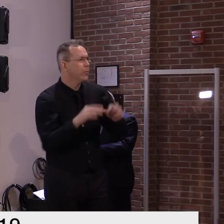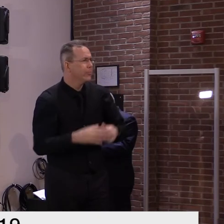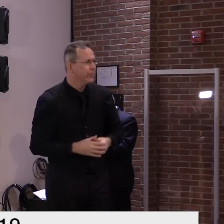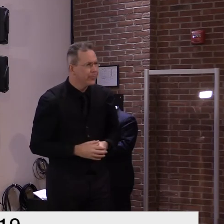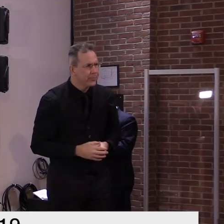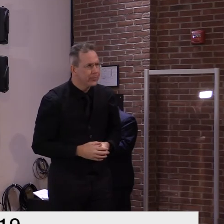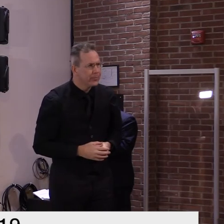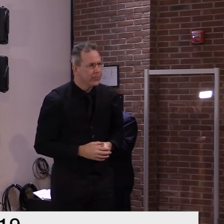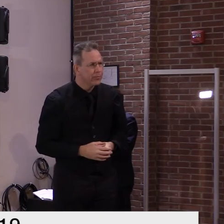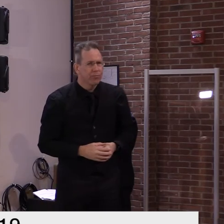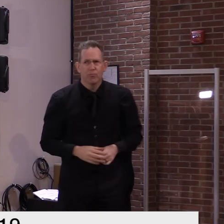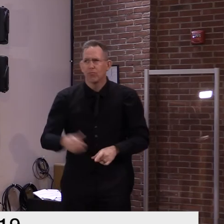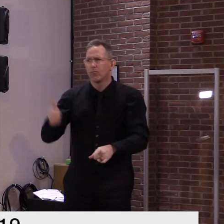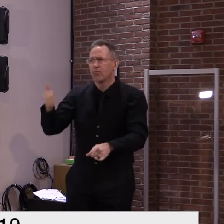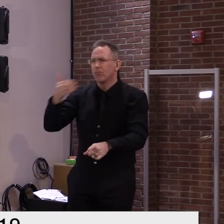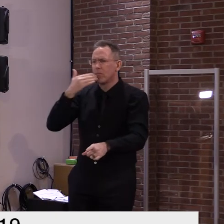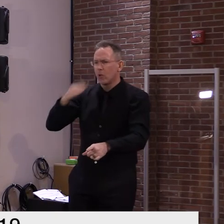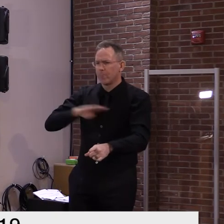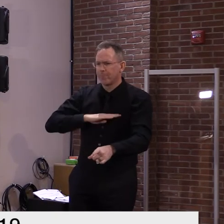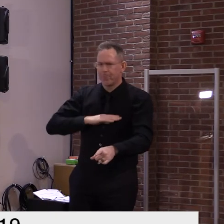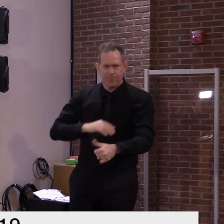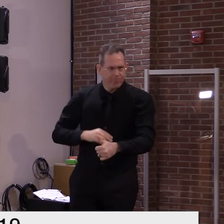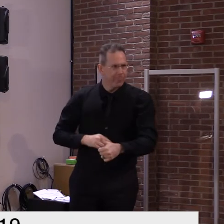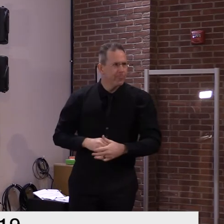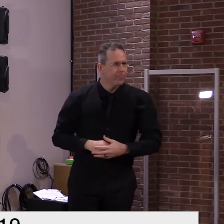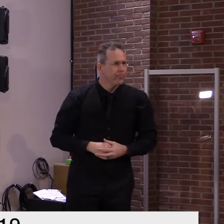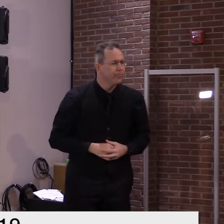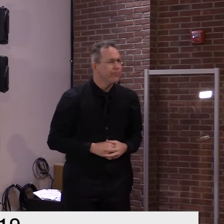Hey, thank you very much. Have a good day. You too.